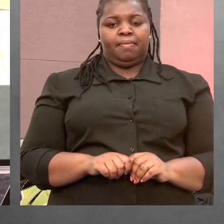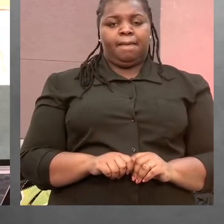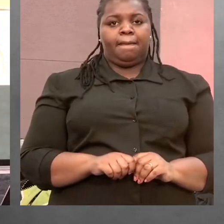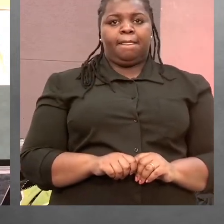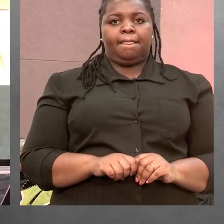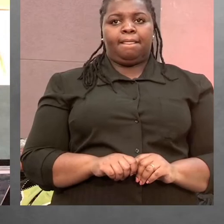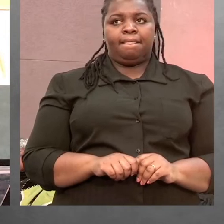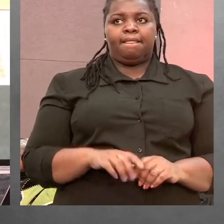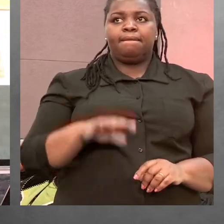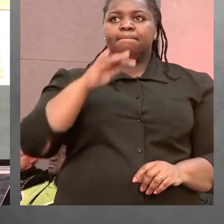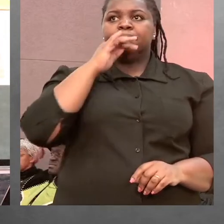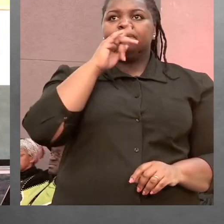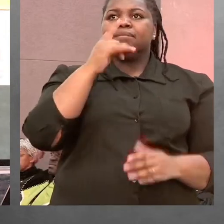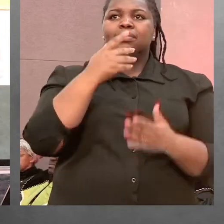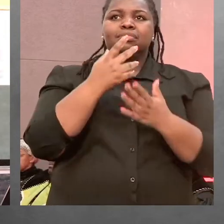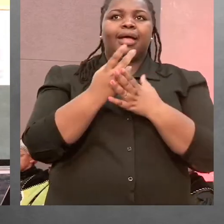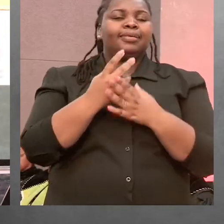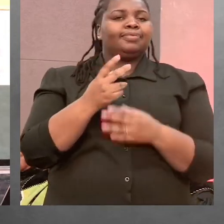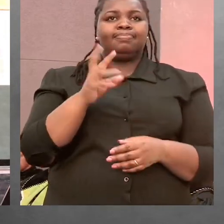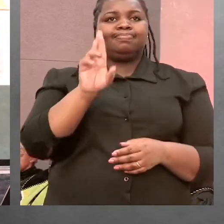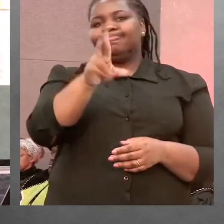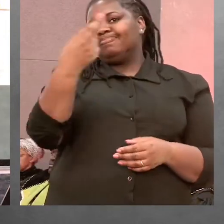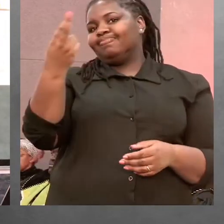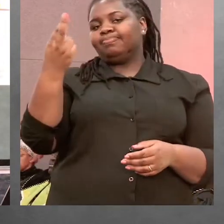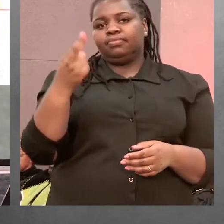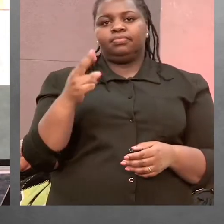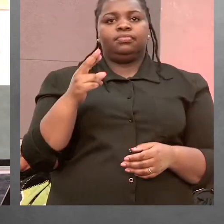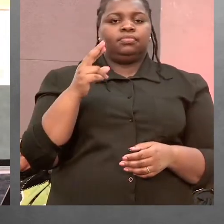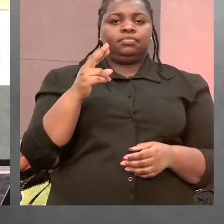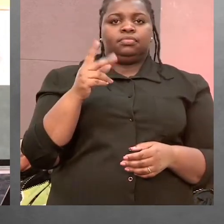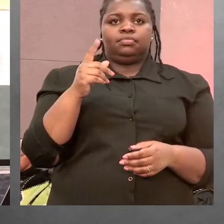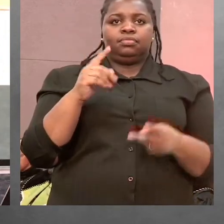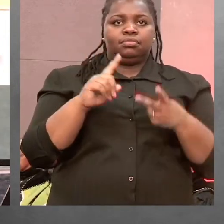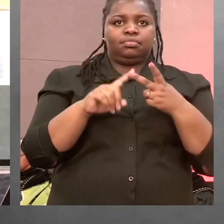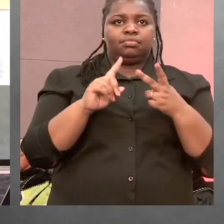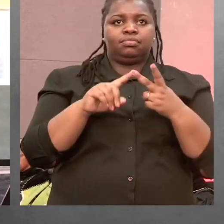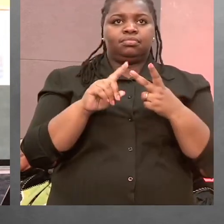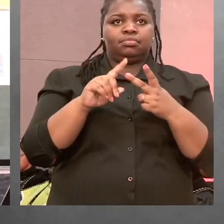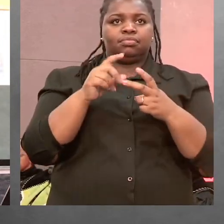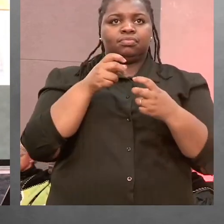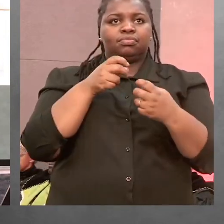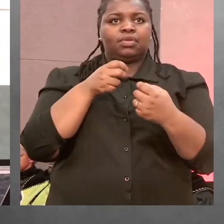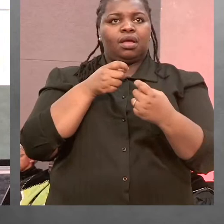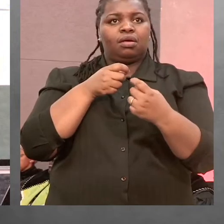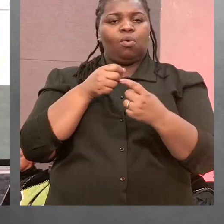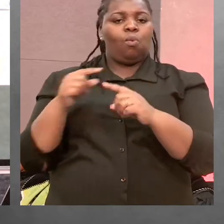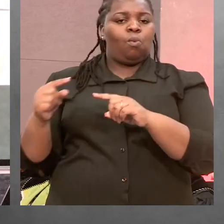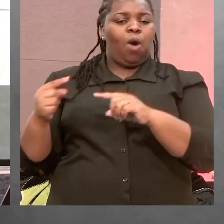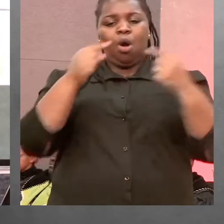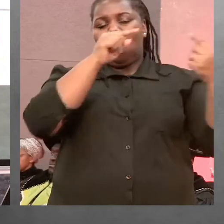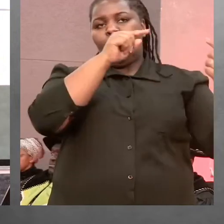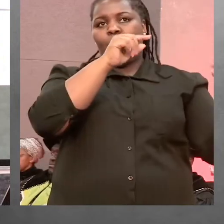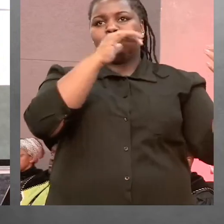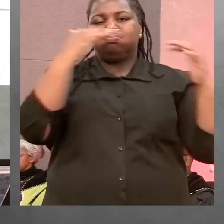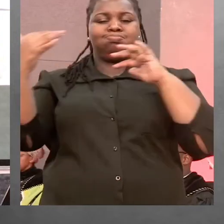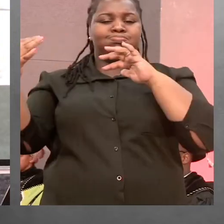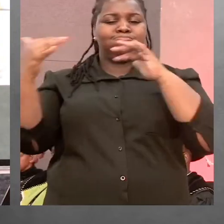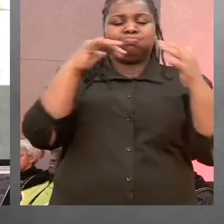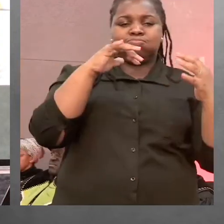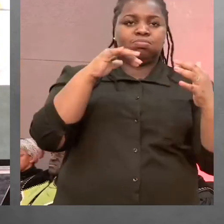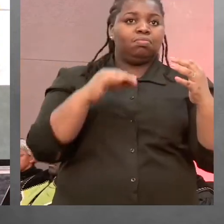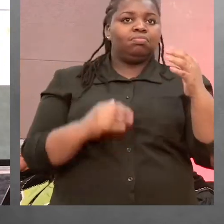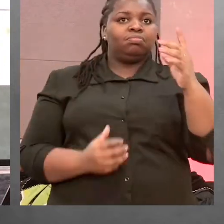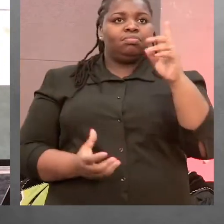It can be resisted, there could be wars, it could take a long time to